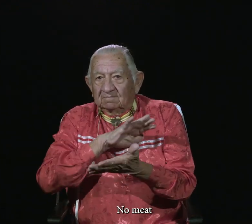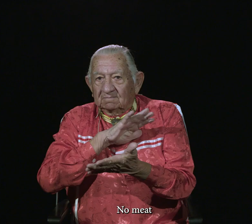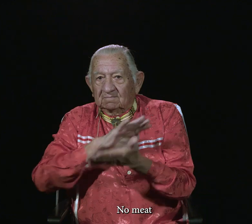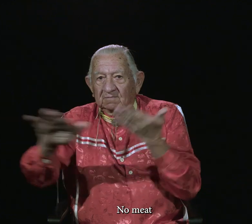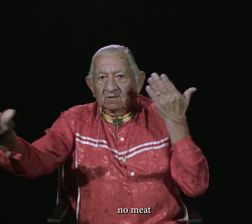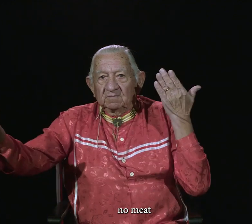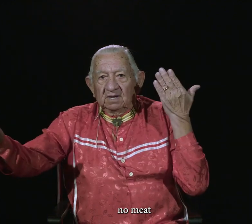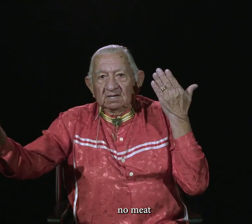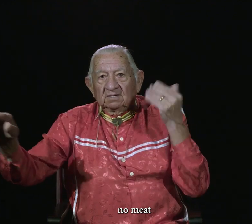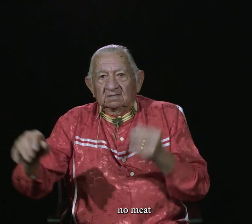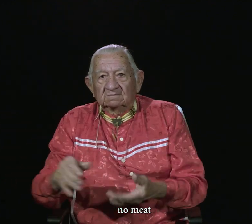No meat.